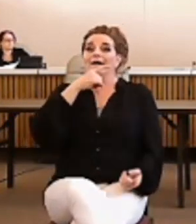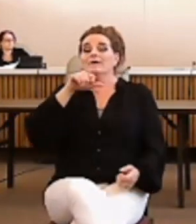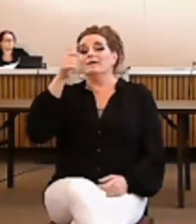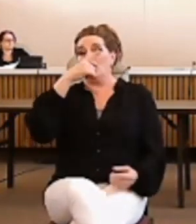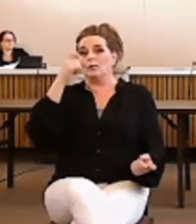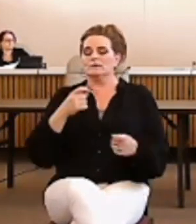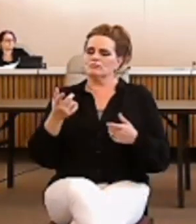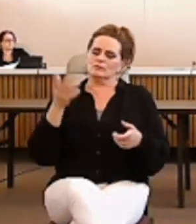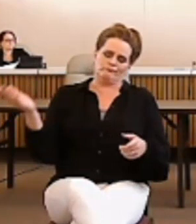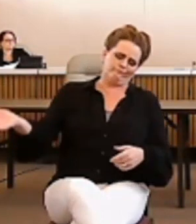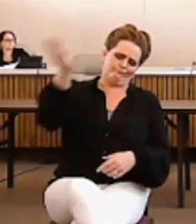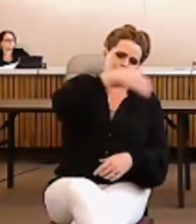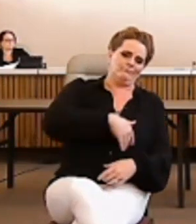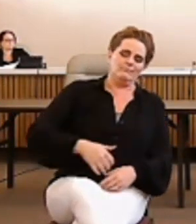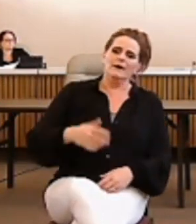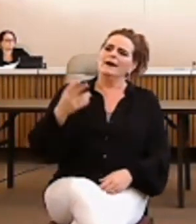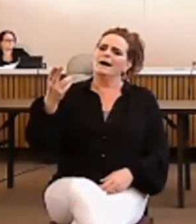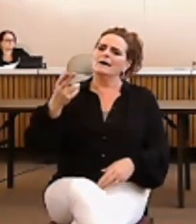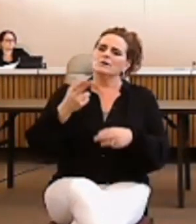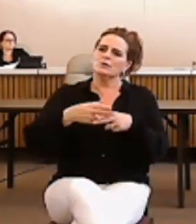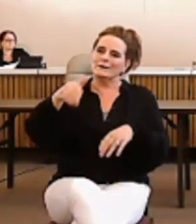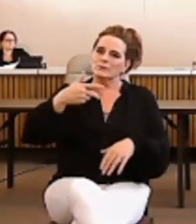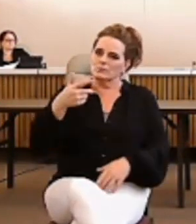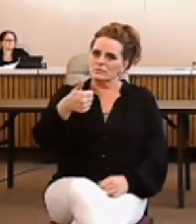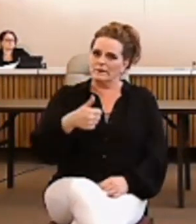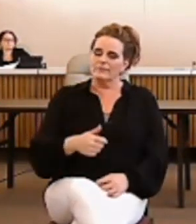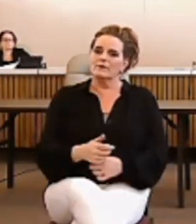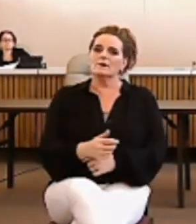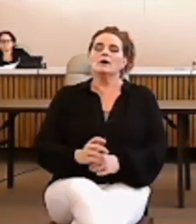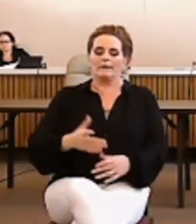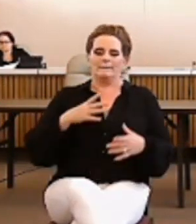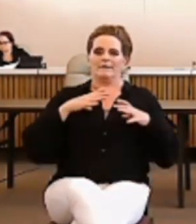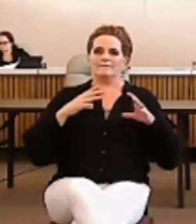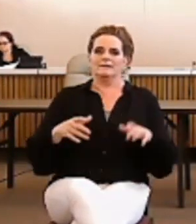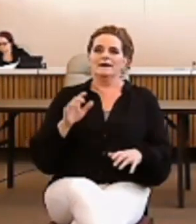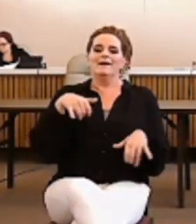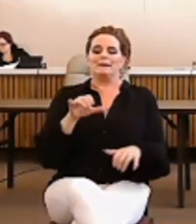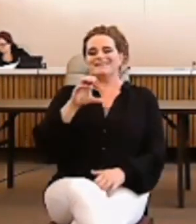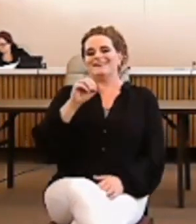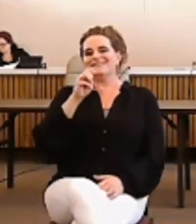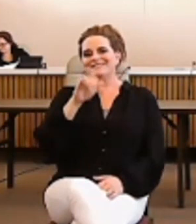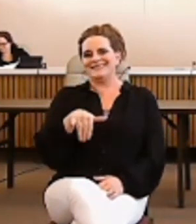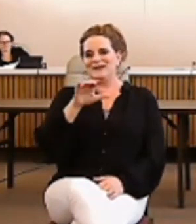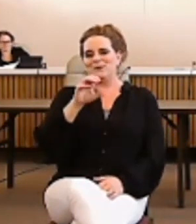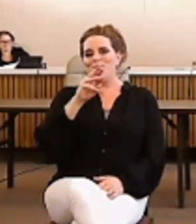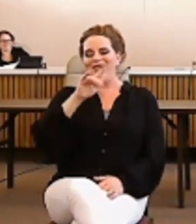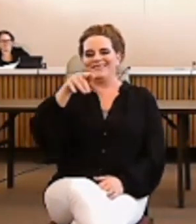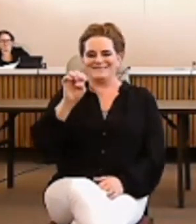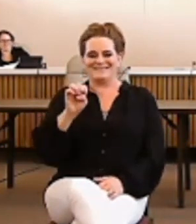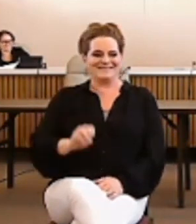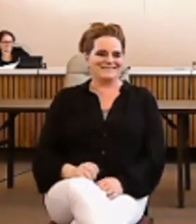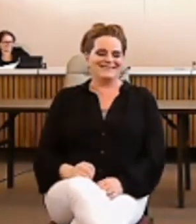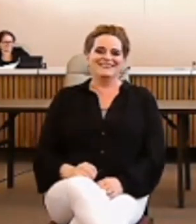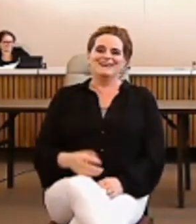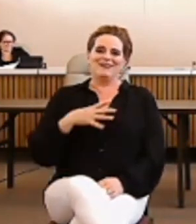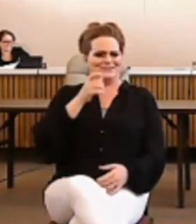sure, coming up. And by the way, did you introduce yourself? Yes. Okay. I'm still Cindy Wallace. No, that's fine. You haven't